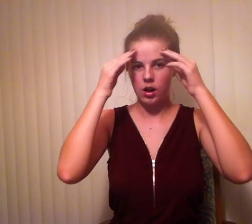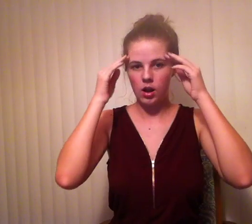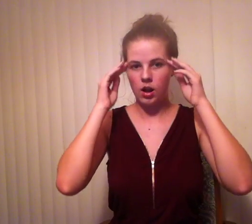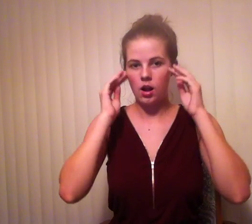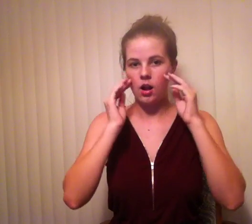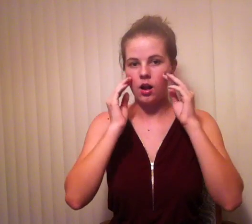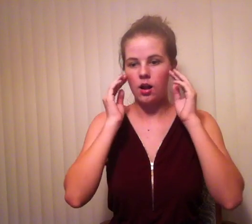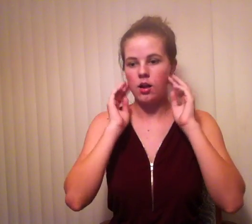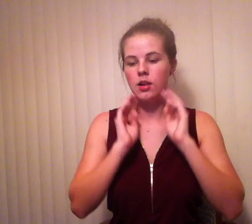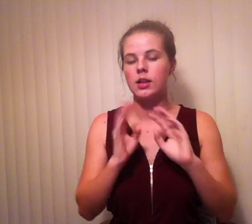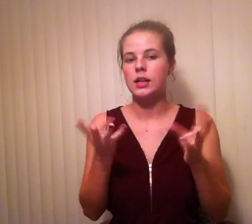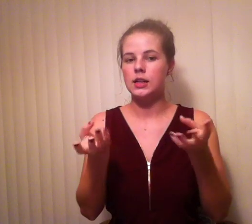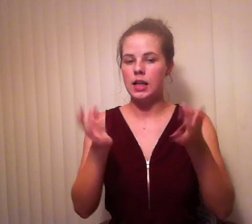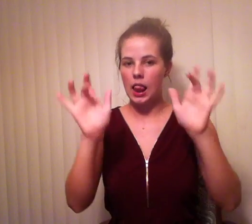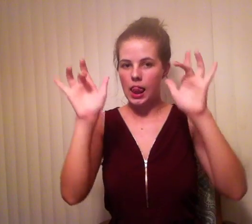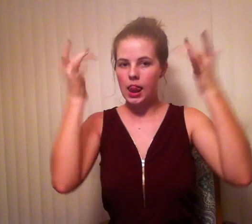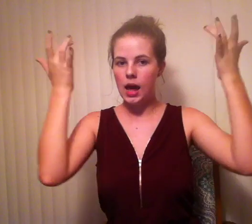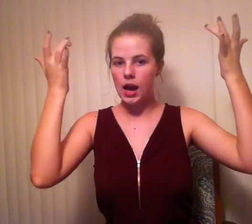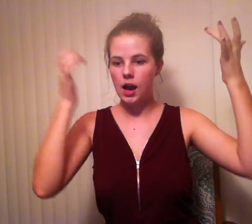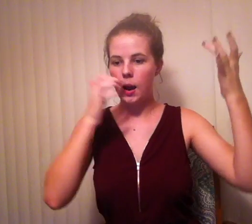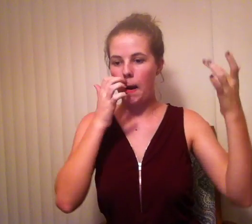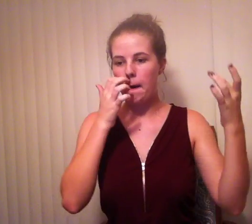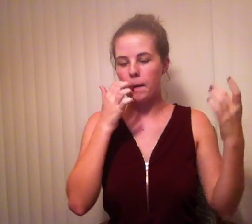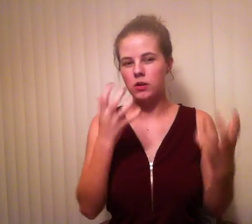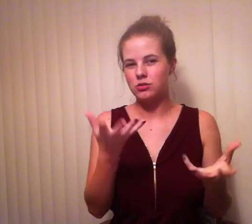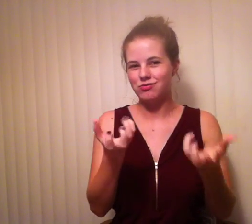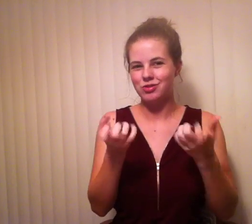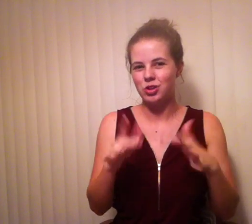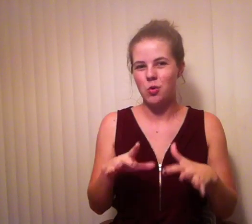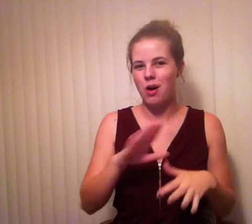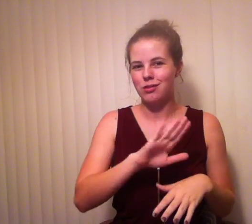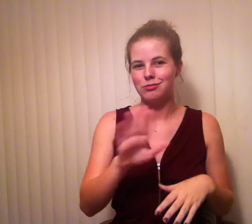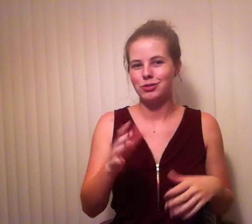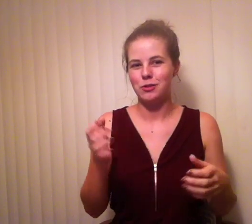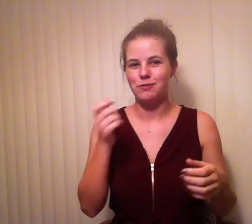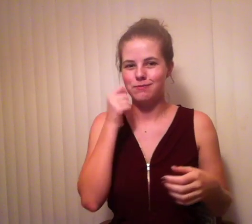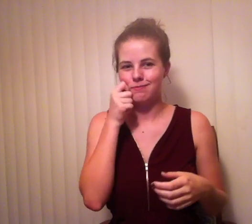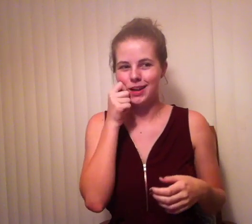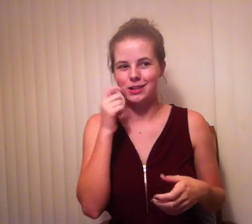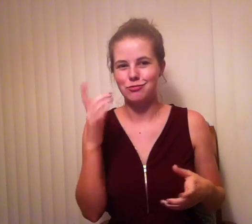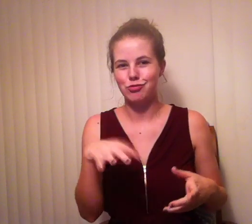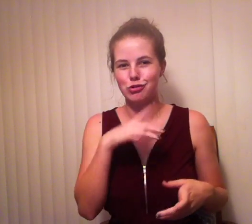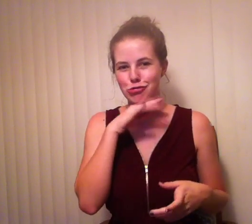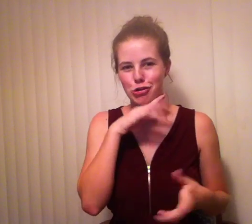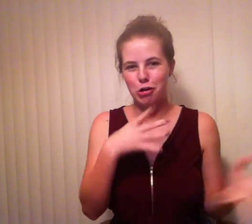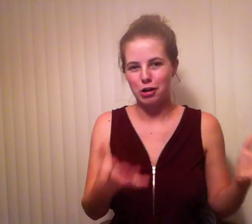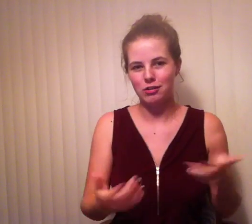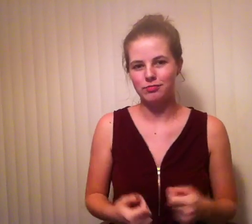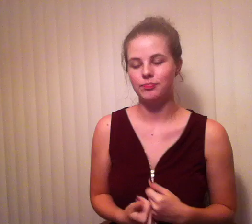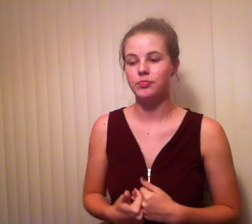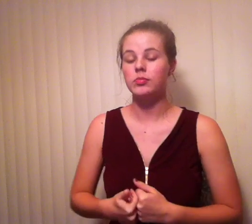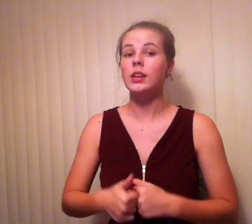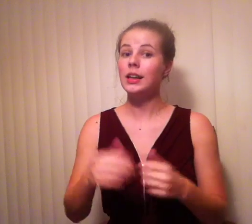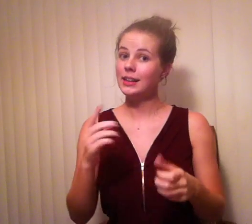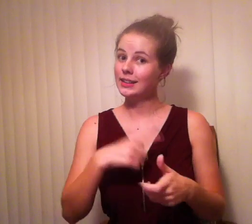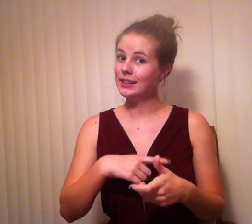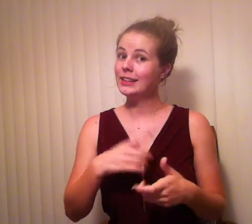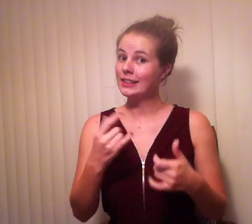really light because otherwise your face is just going to look really, really muddy. And now on to blush, and I'm going to use one of my favorites right now. This is the